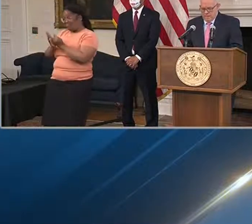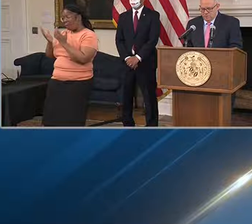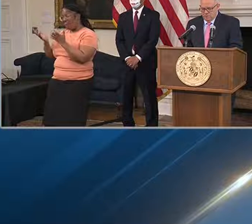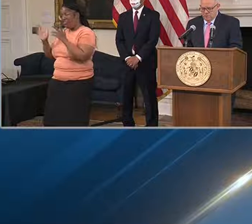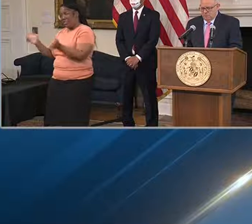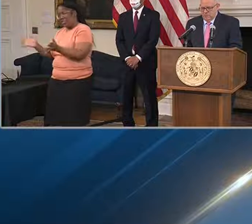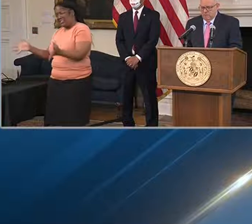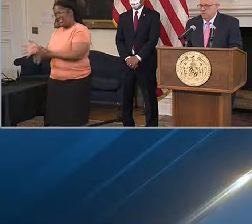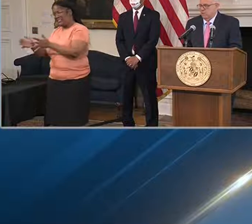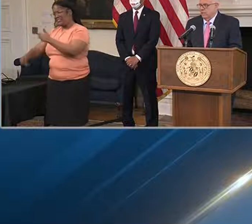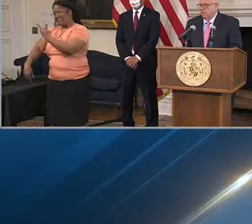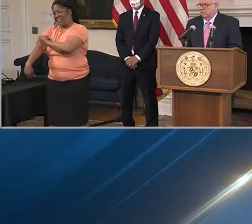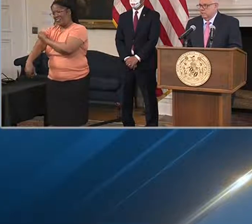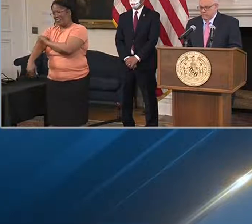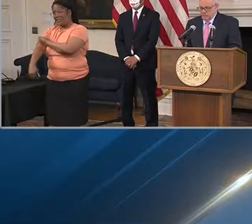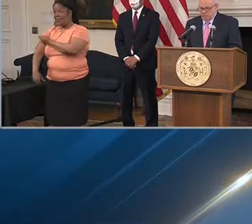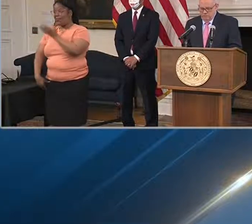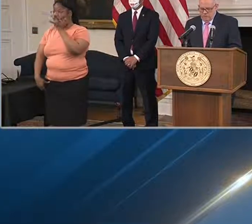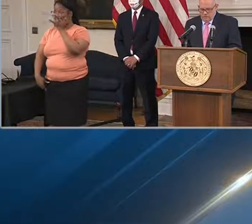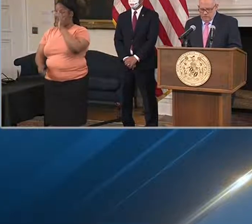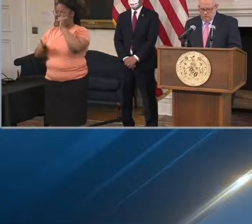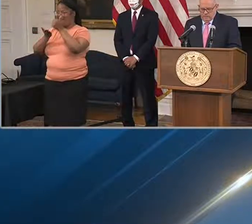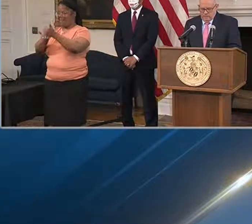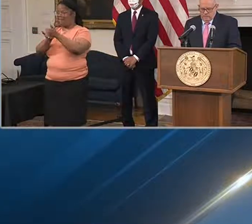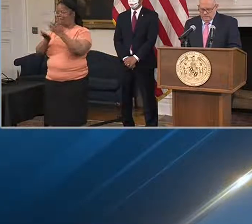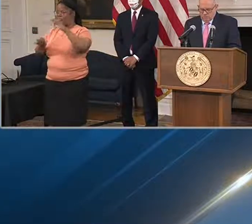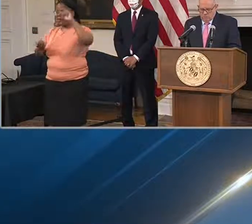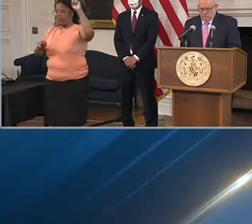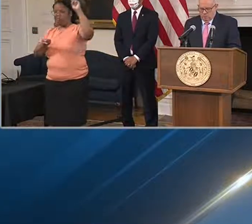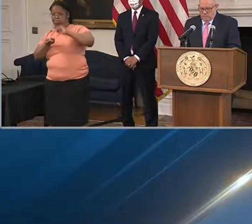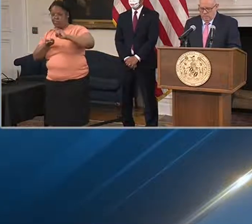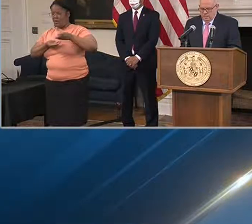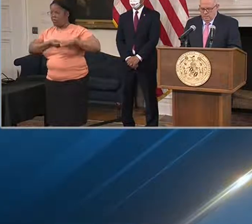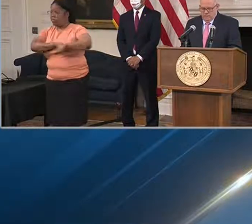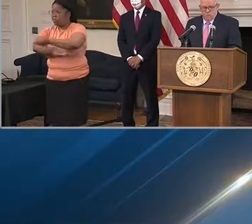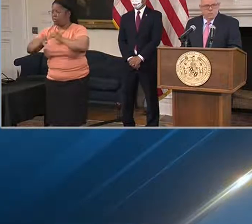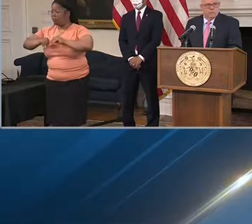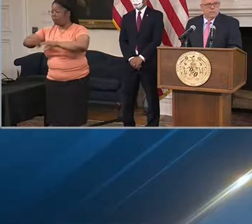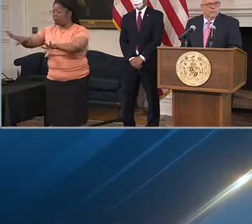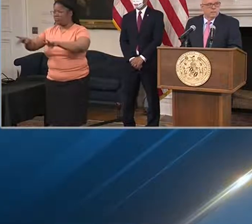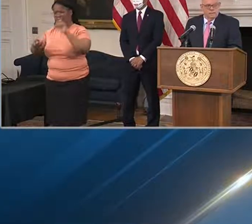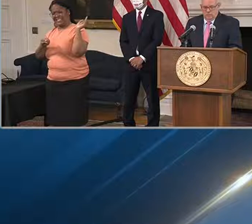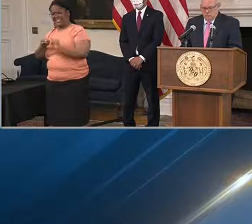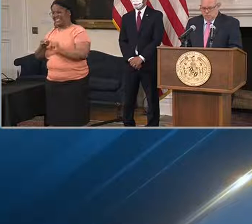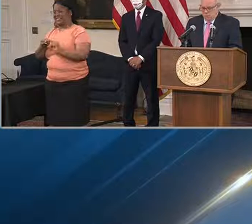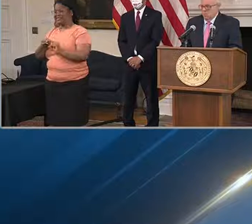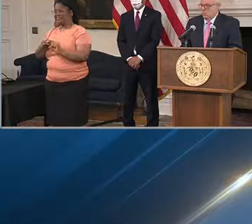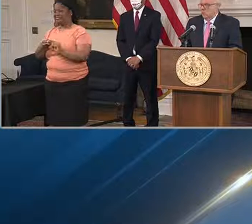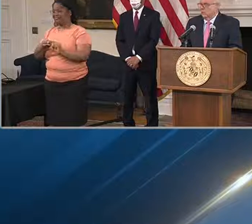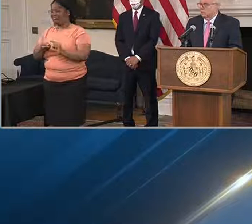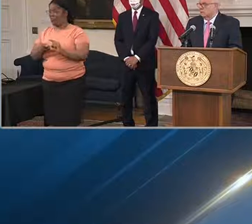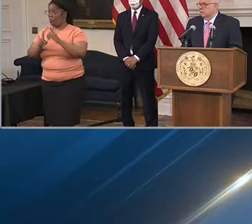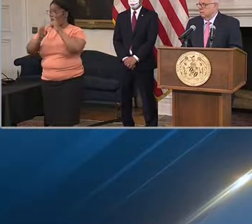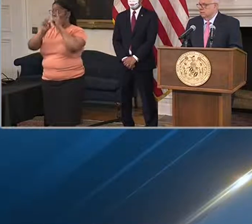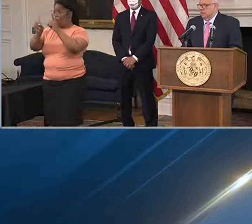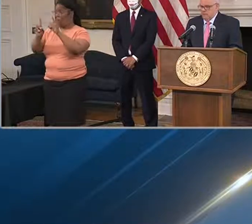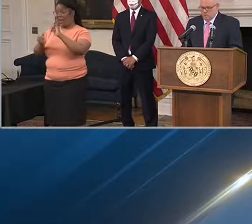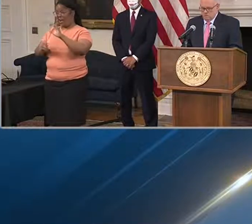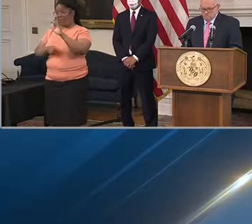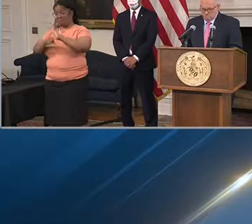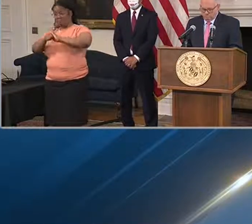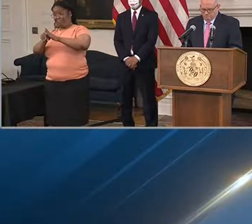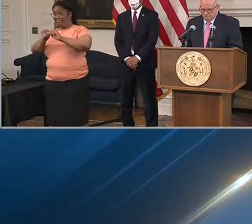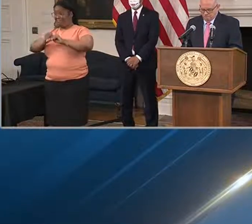is our absolute best defense against these variants, and it's the best way to win this long war against this